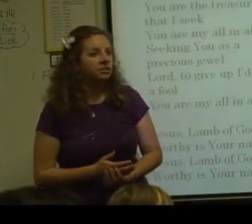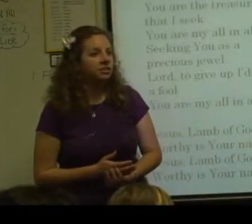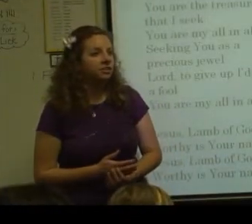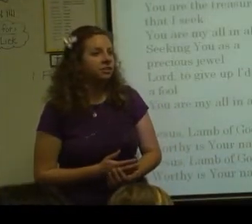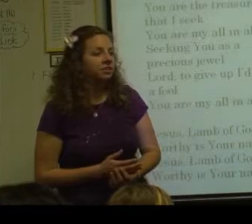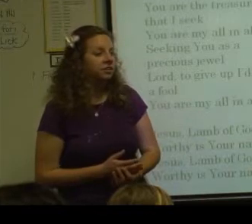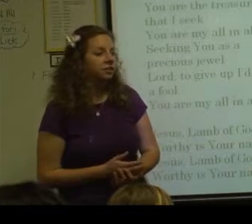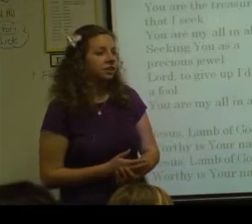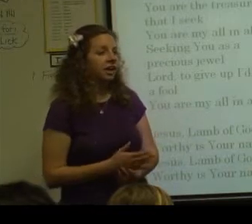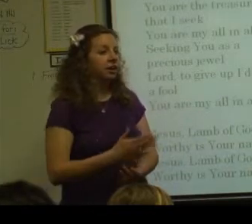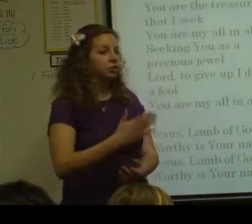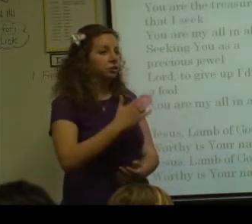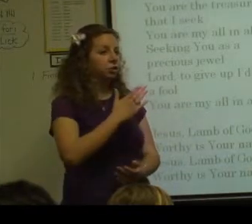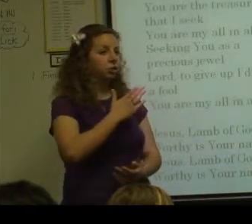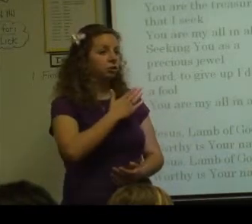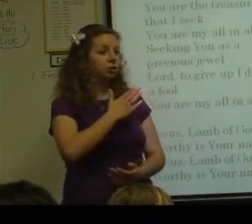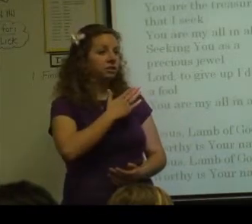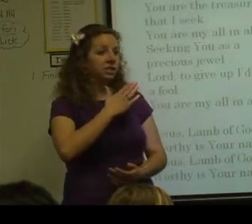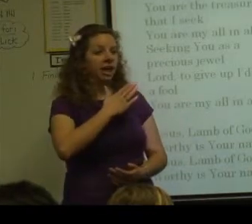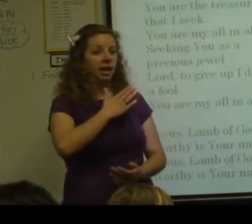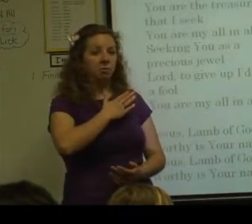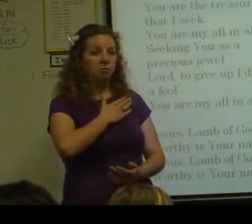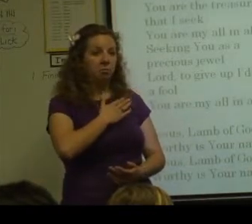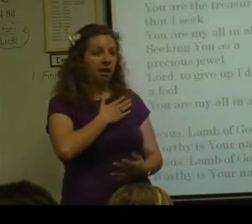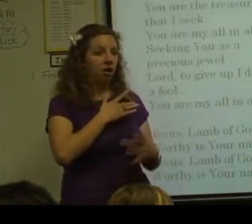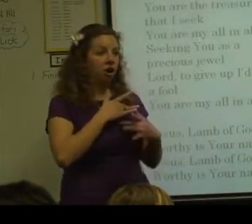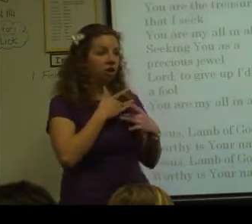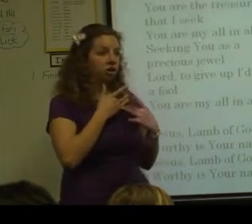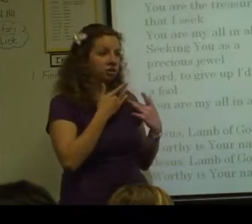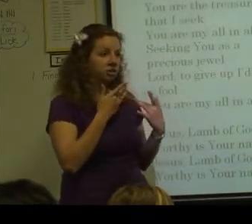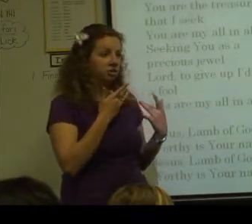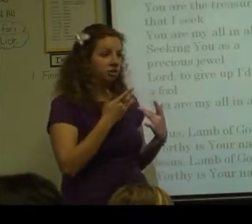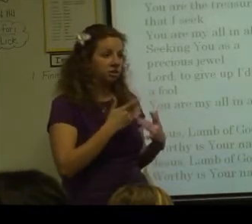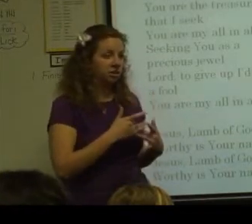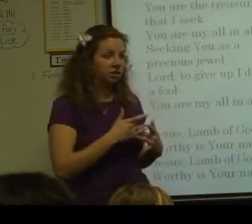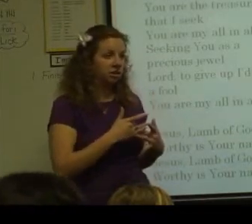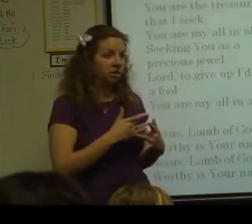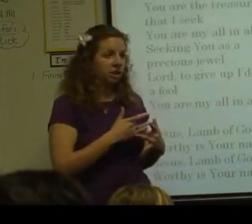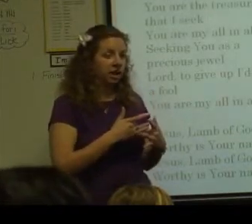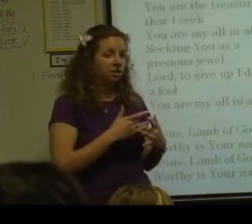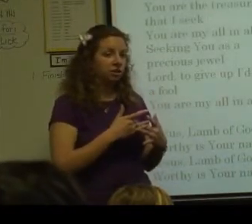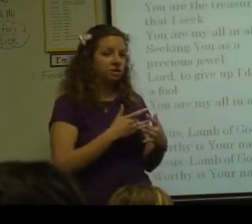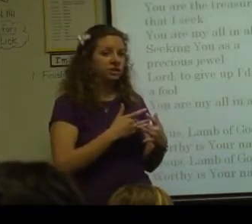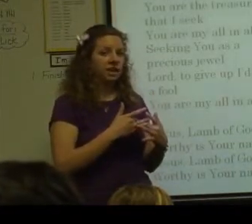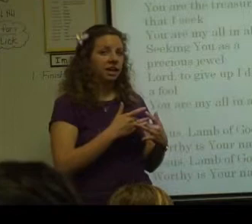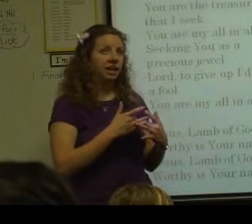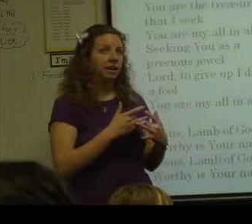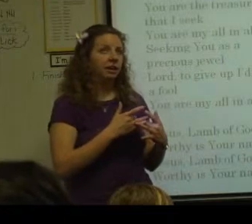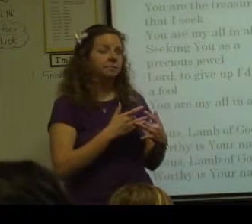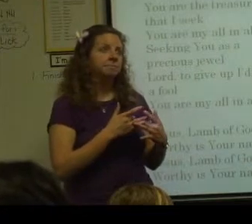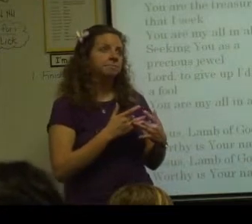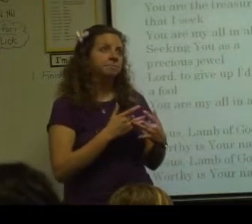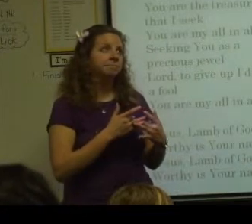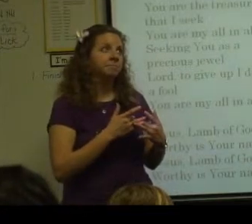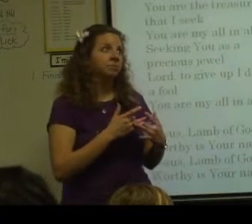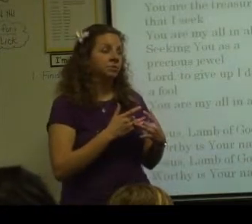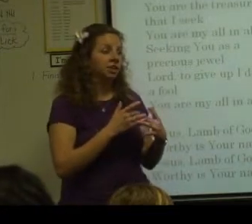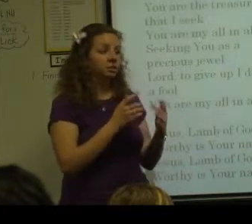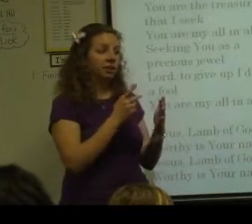and you give me breath. Okay, so you could say my heart, and you could say, okay, you